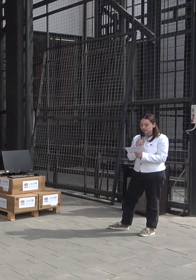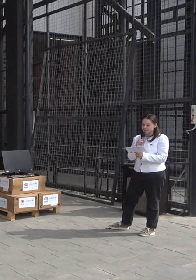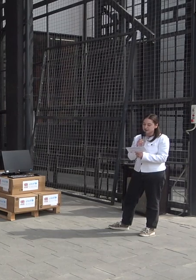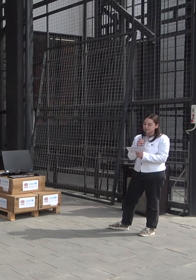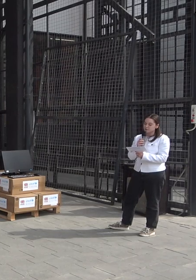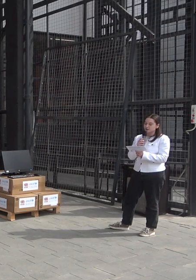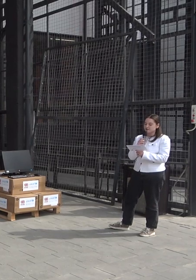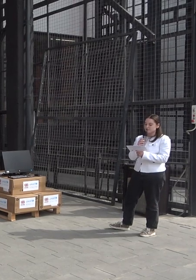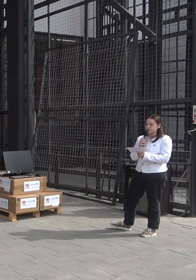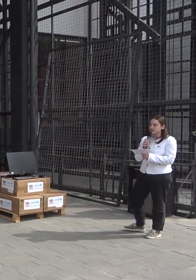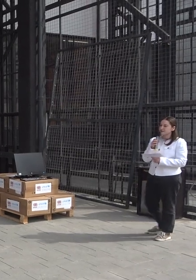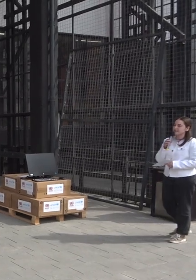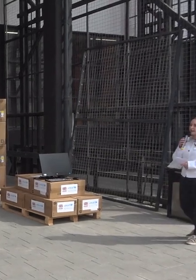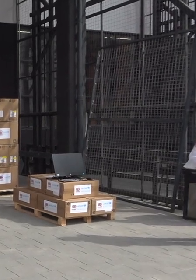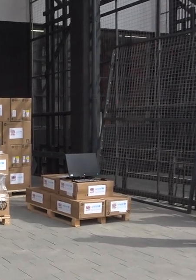to of the the